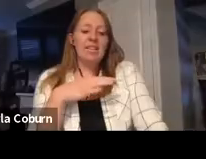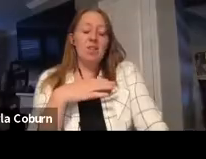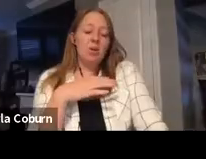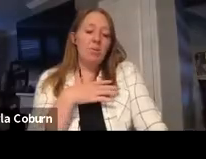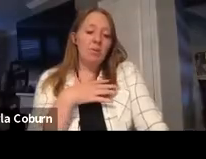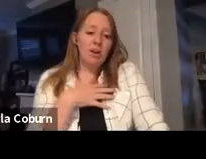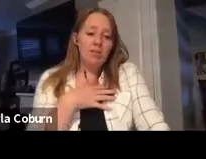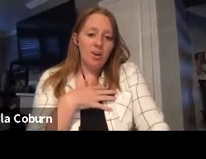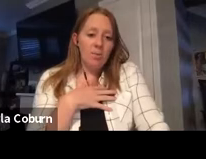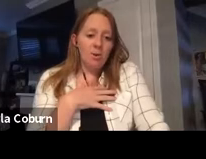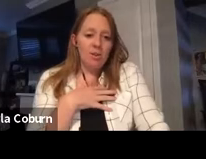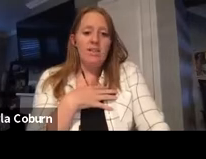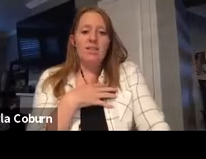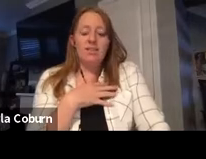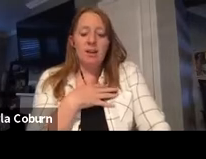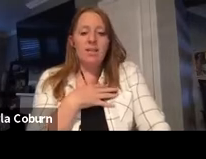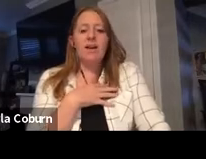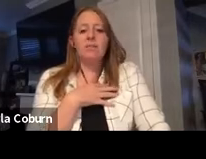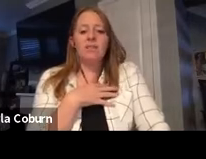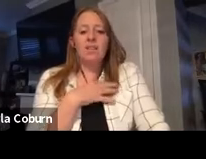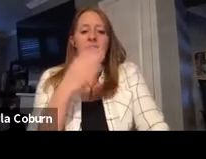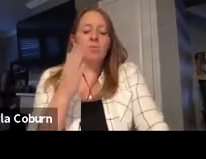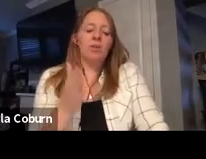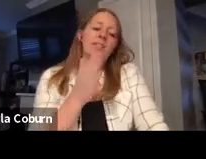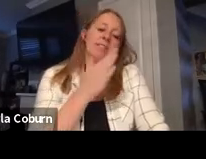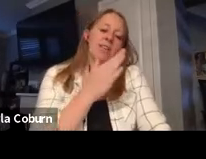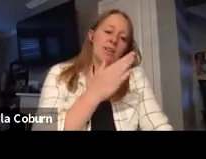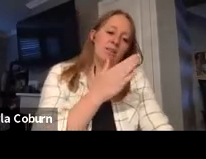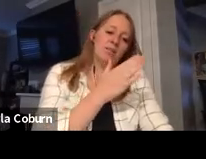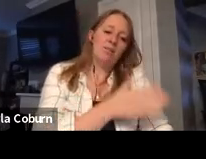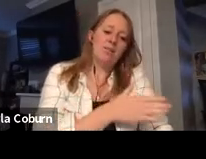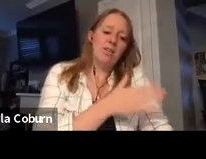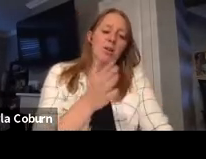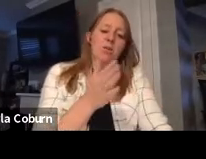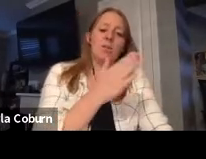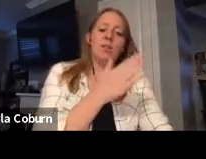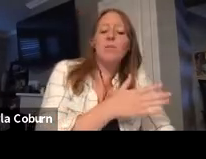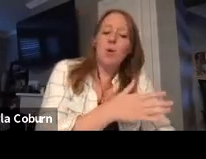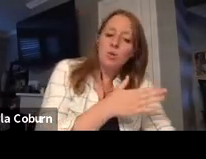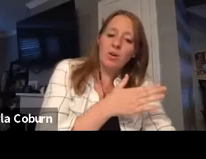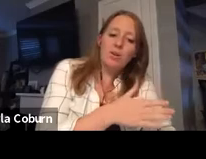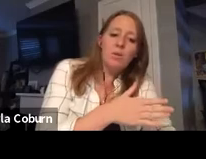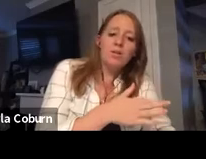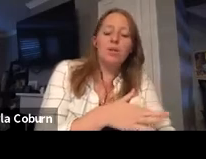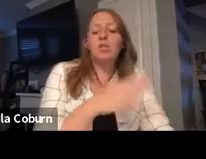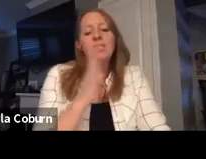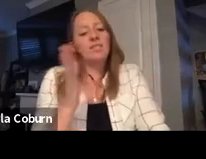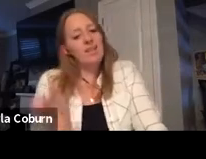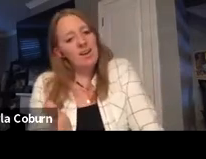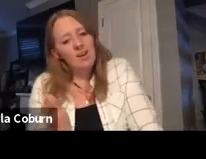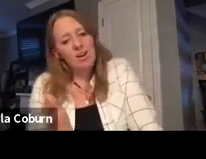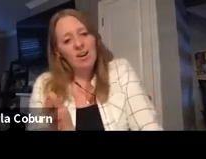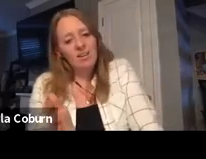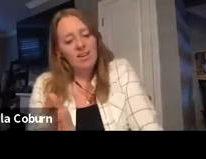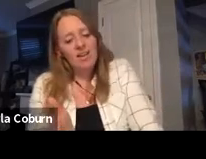And even though he was nonverbal, sometimes he would listen, he would listen more to our verbal instructions